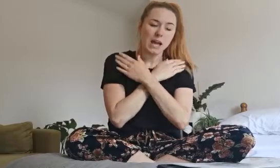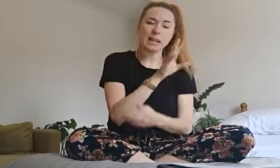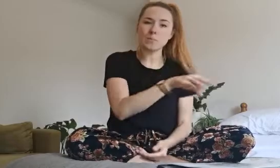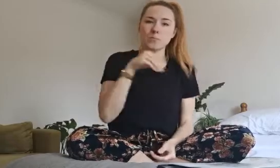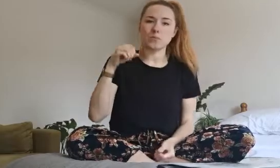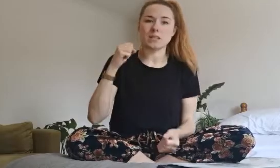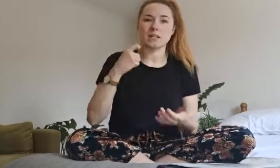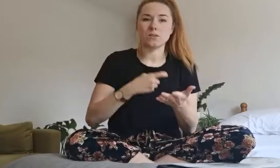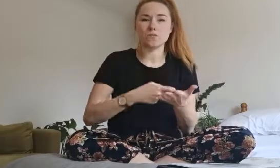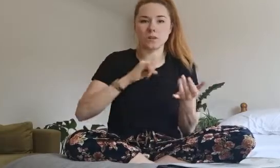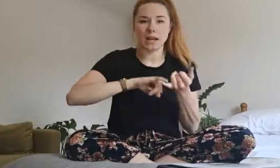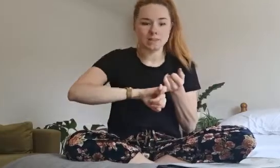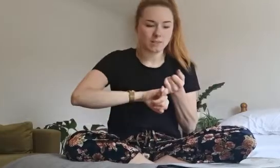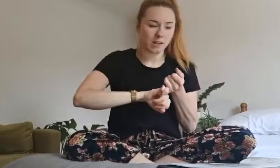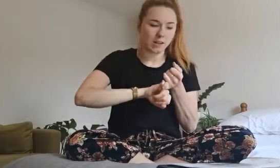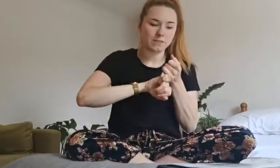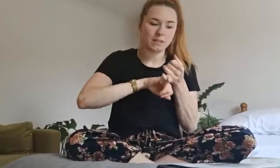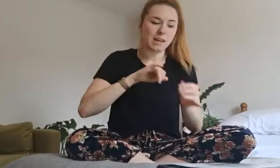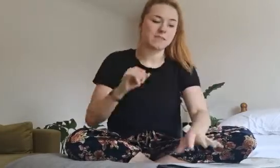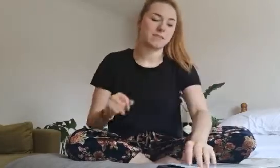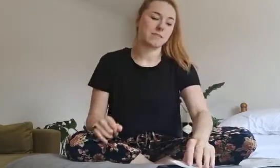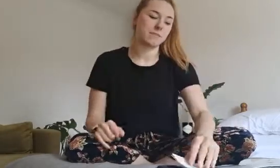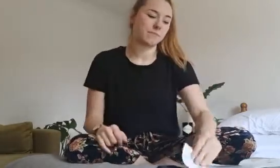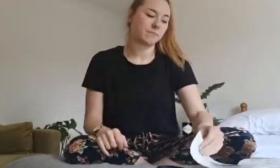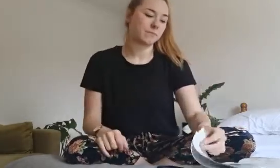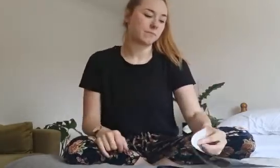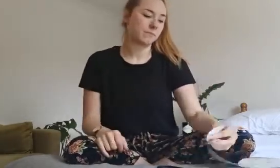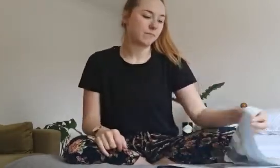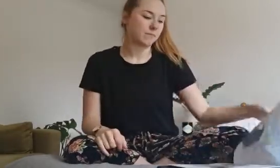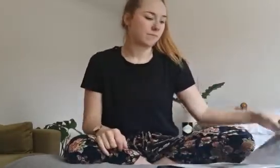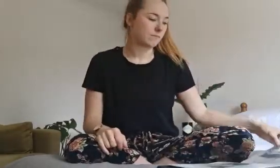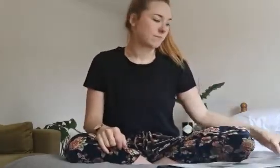and he brought it to Roy and Silo's nest.